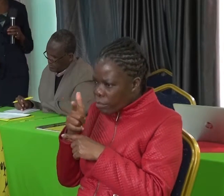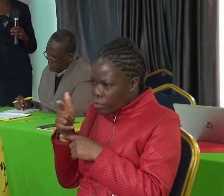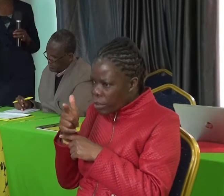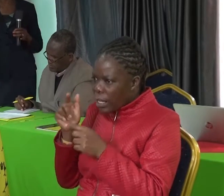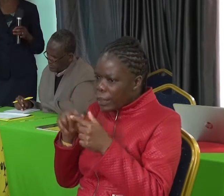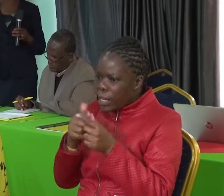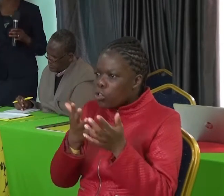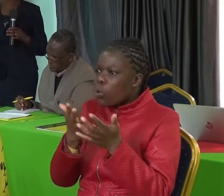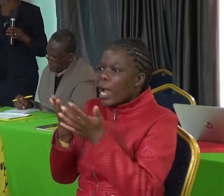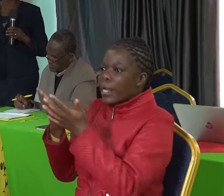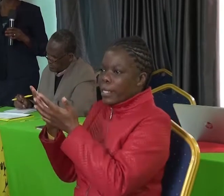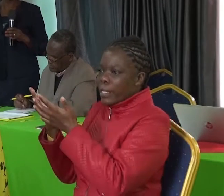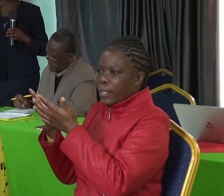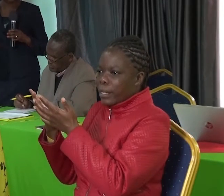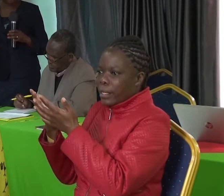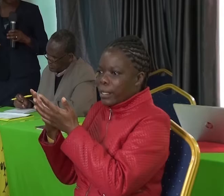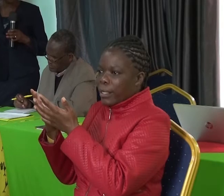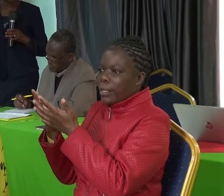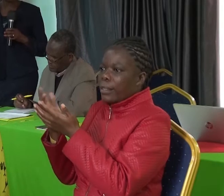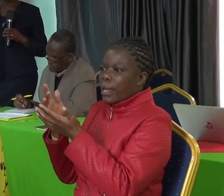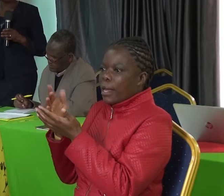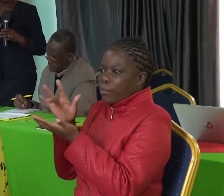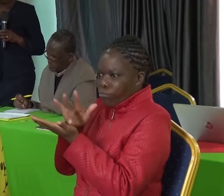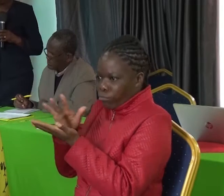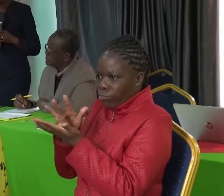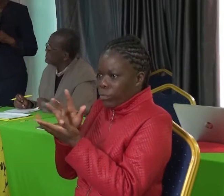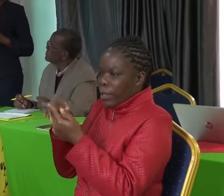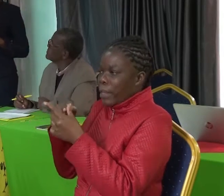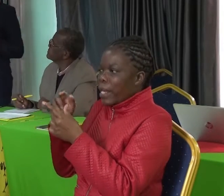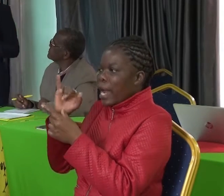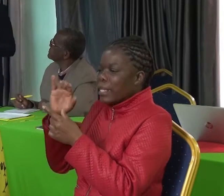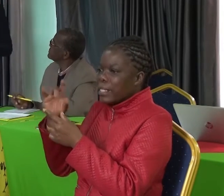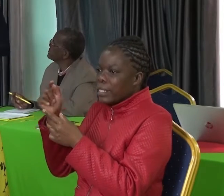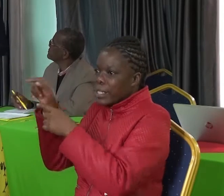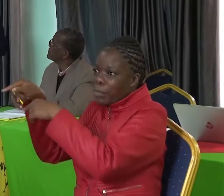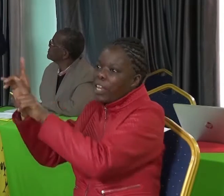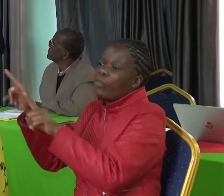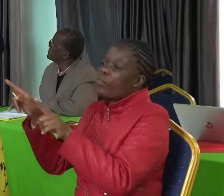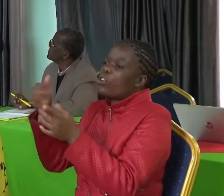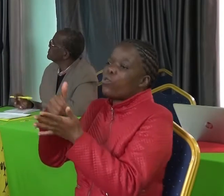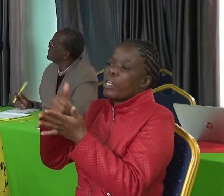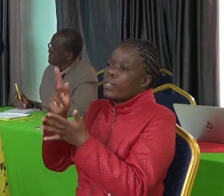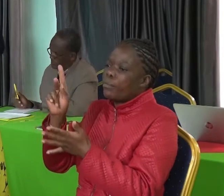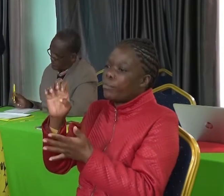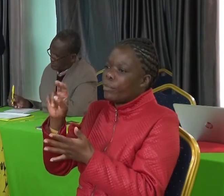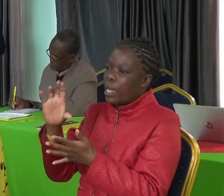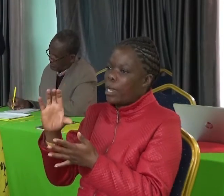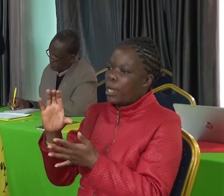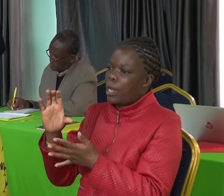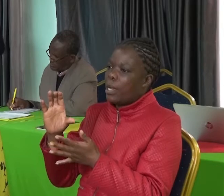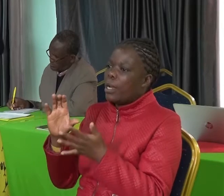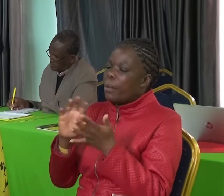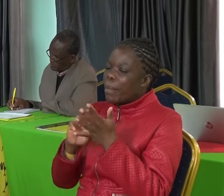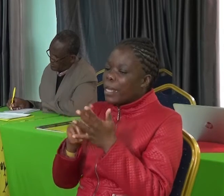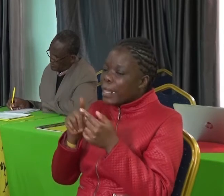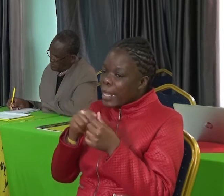audio, NEC. So NEC will also go ICT as we go through this process. And the learners will